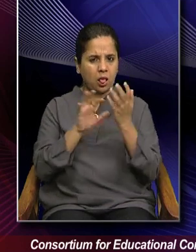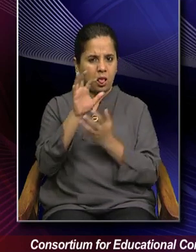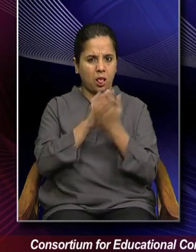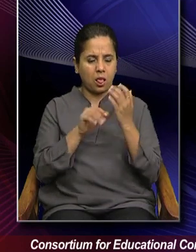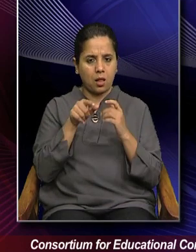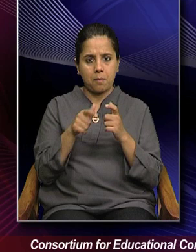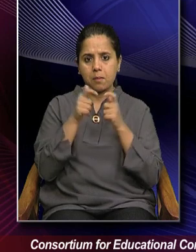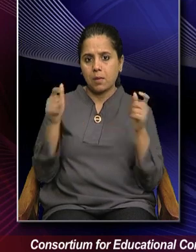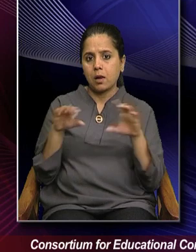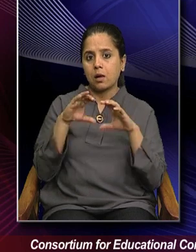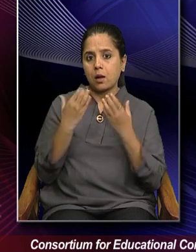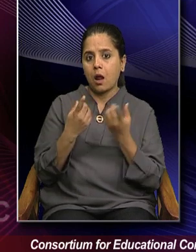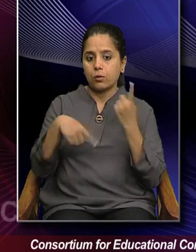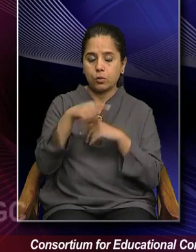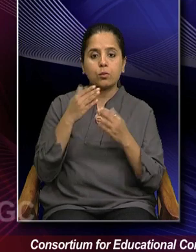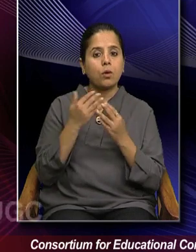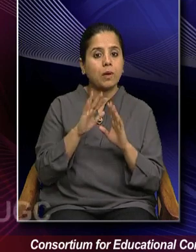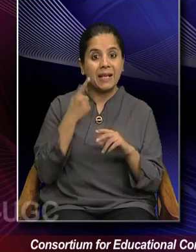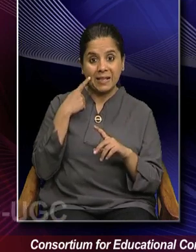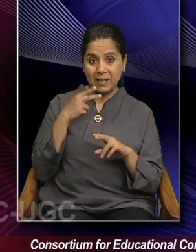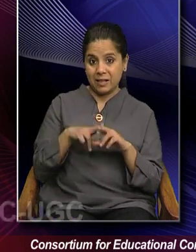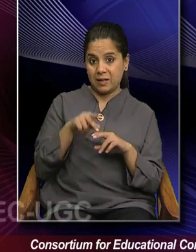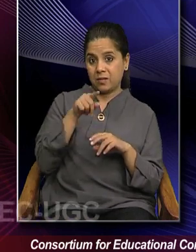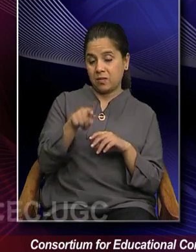the large classrooms if